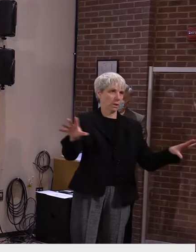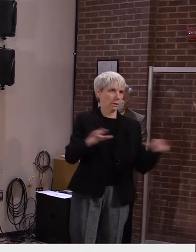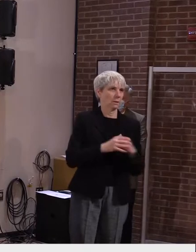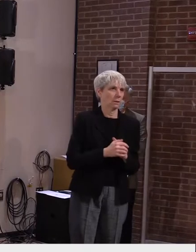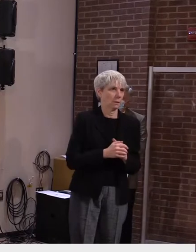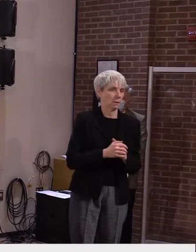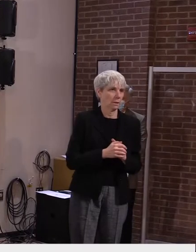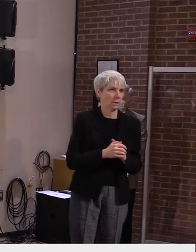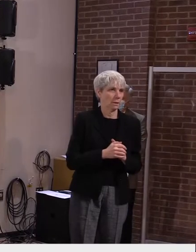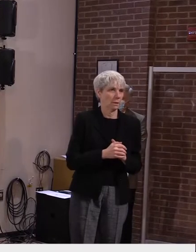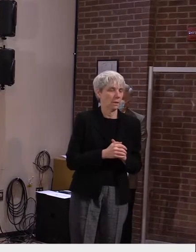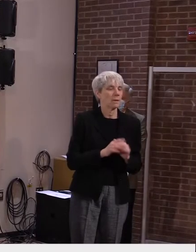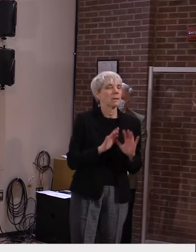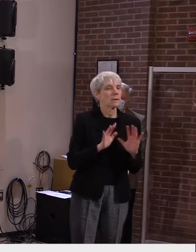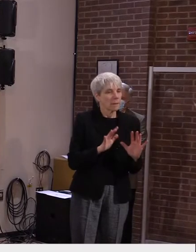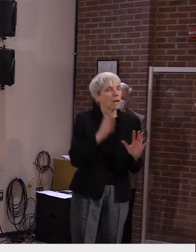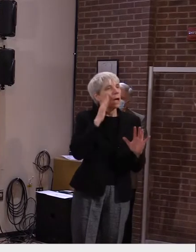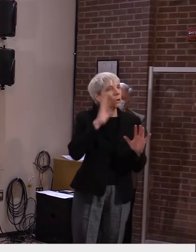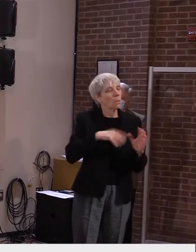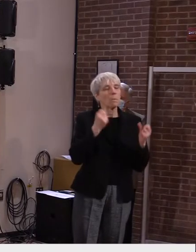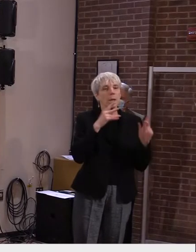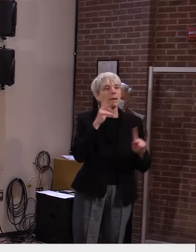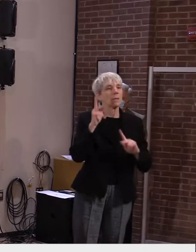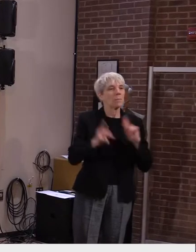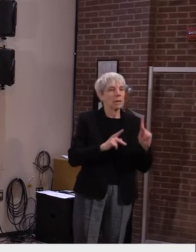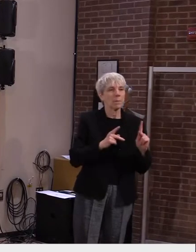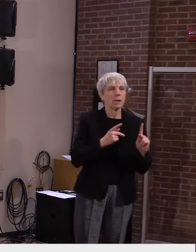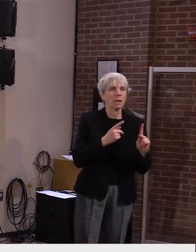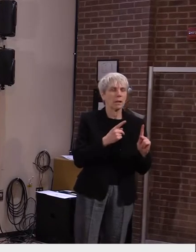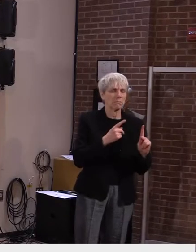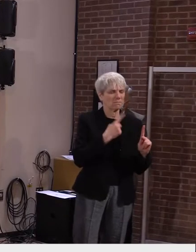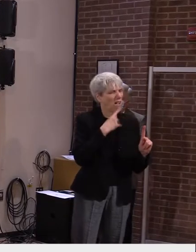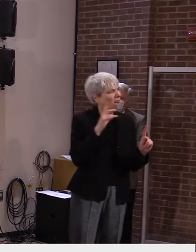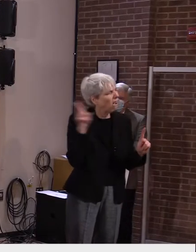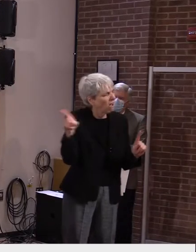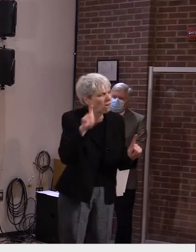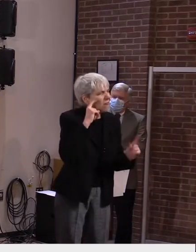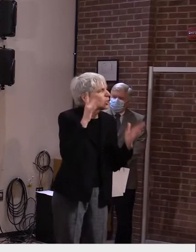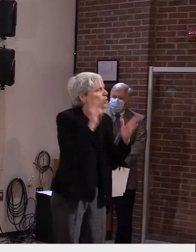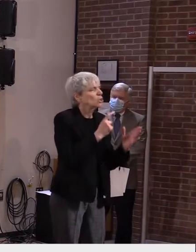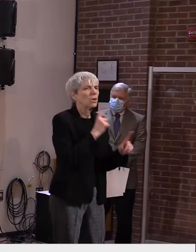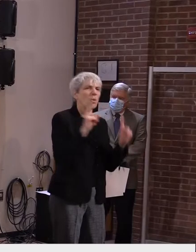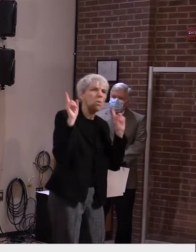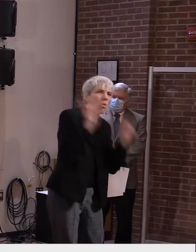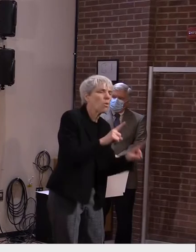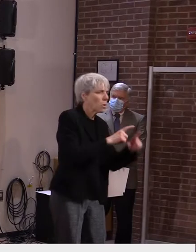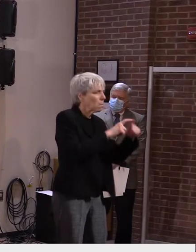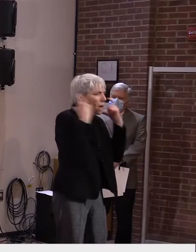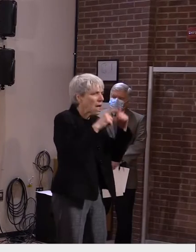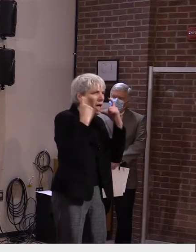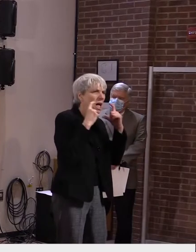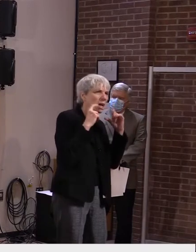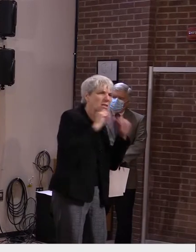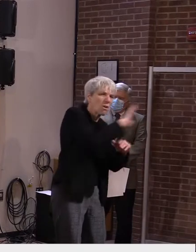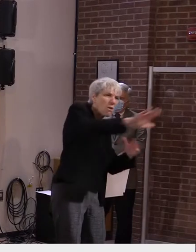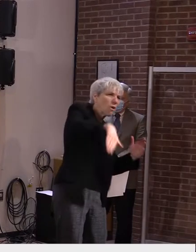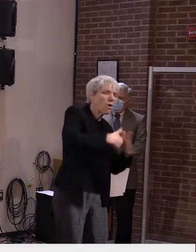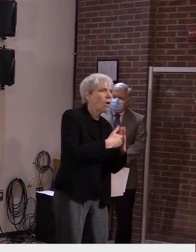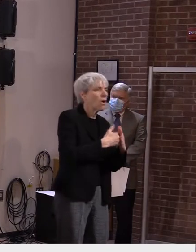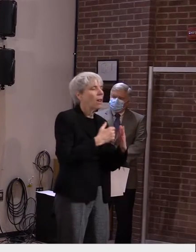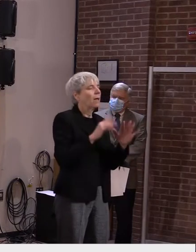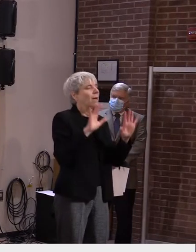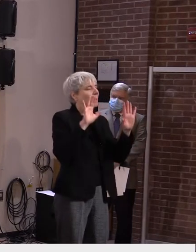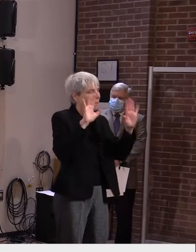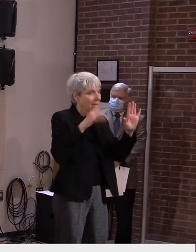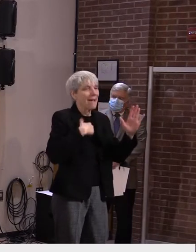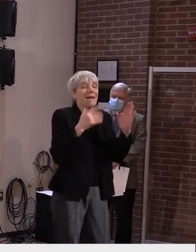Again, instead of many have focused on whether it's a mask mandate or wearing masks, I'm asking people to wear your mask